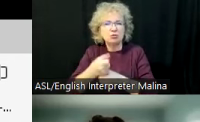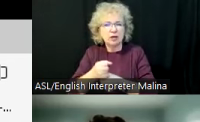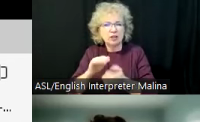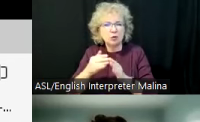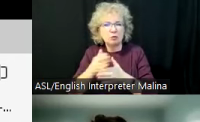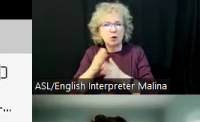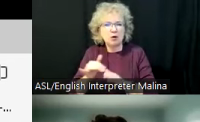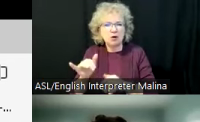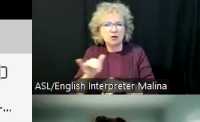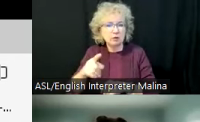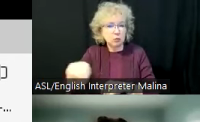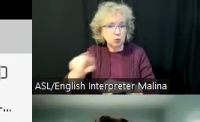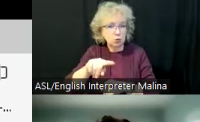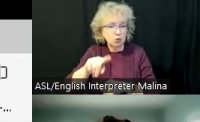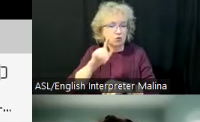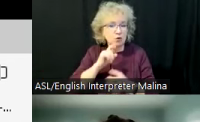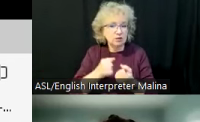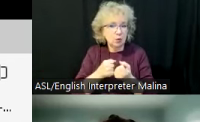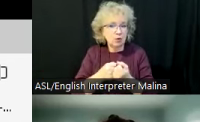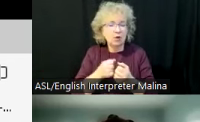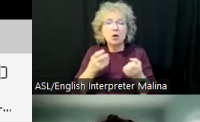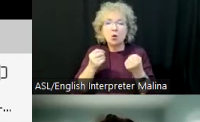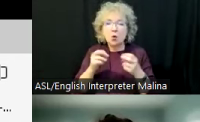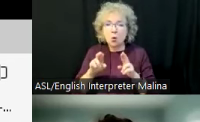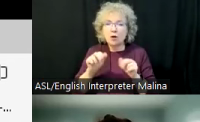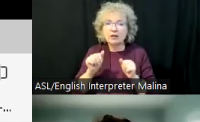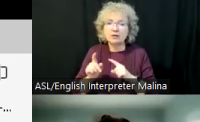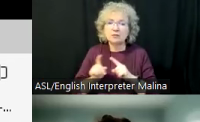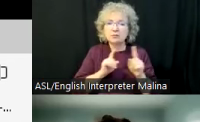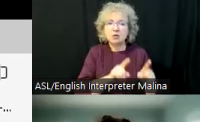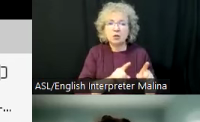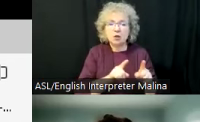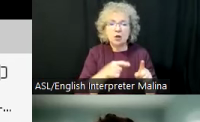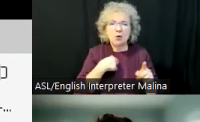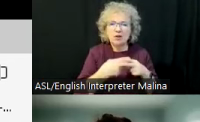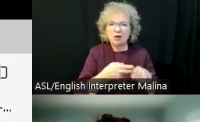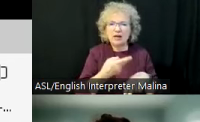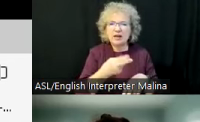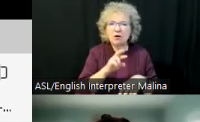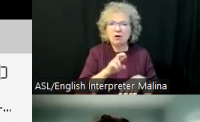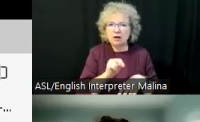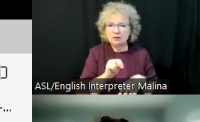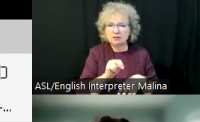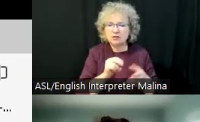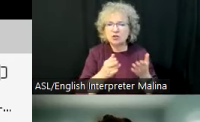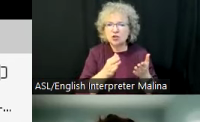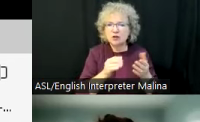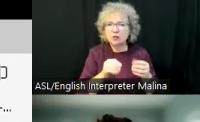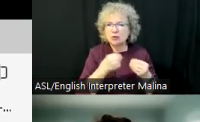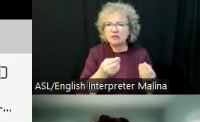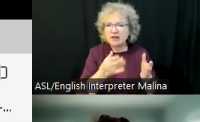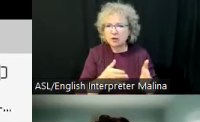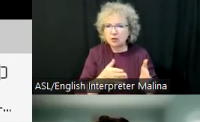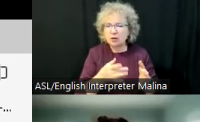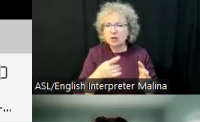as yourselves for support, or they can go to what we're calling HRSN service providers, which are community